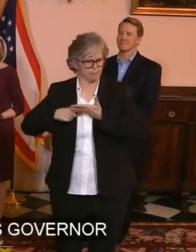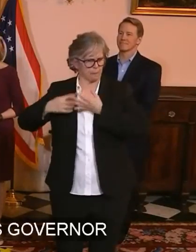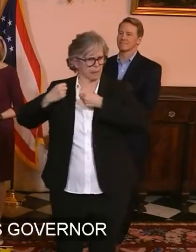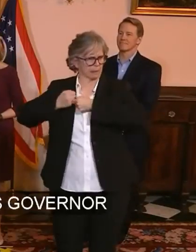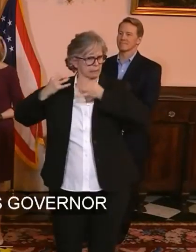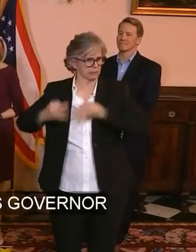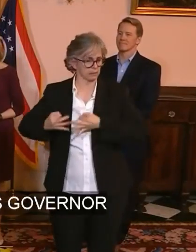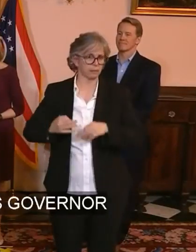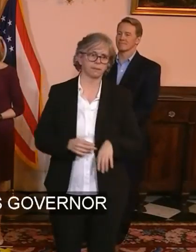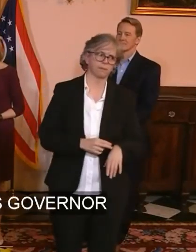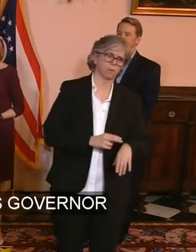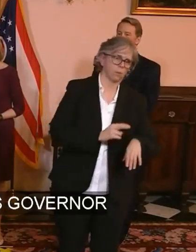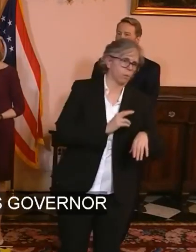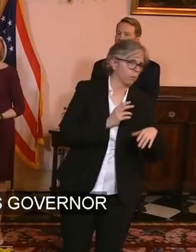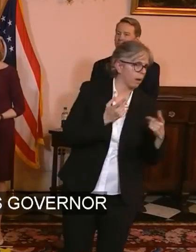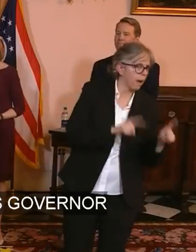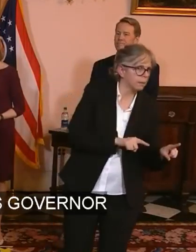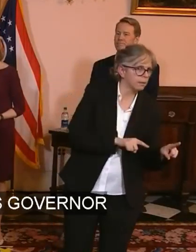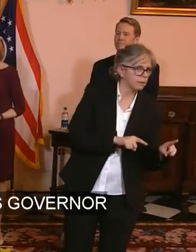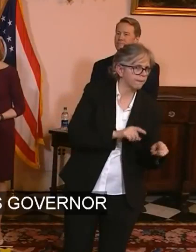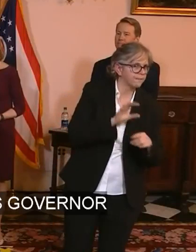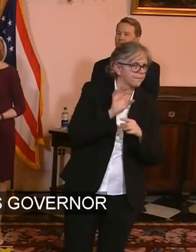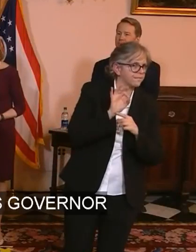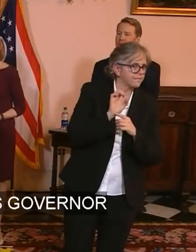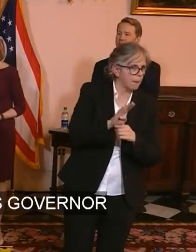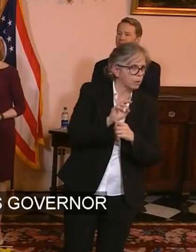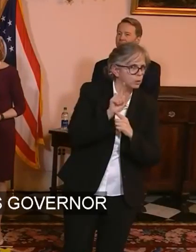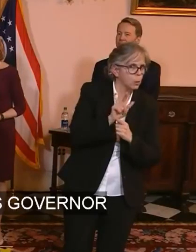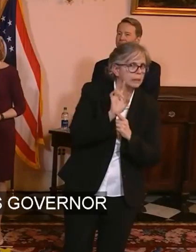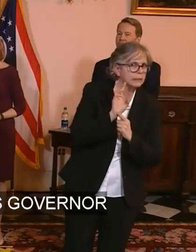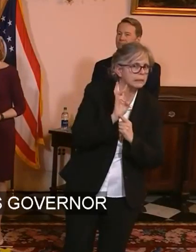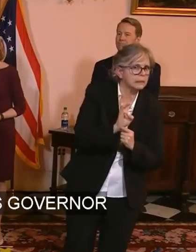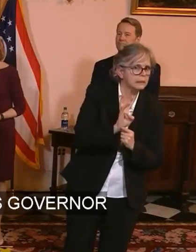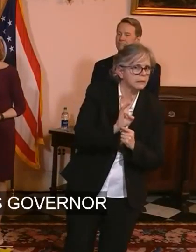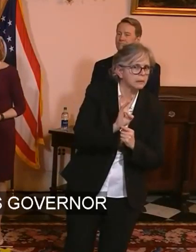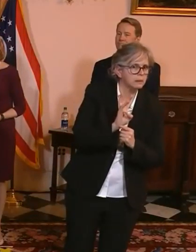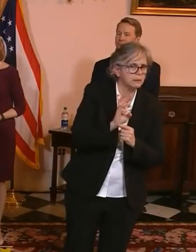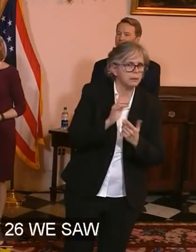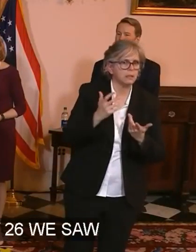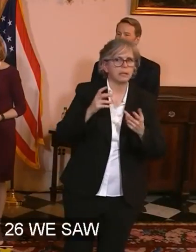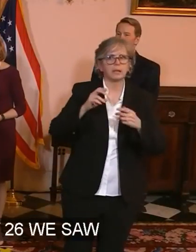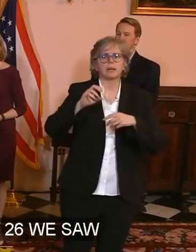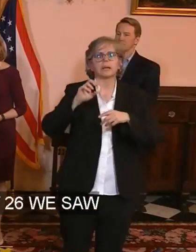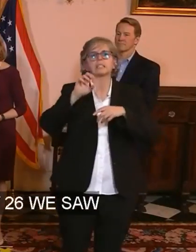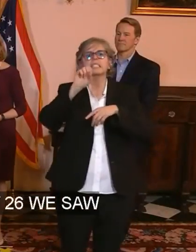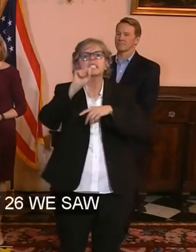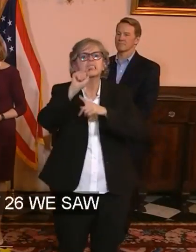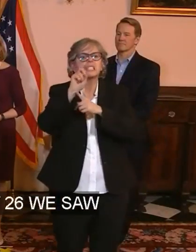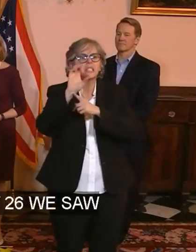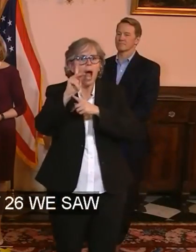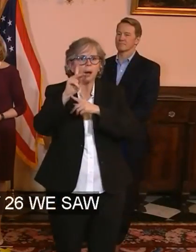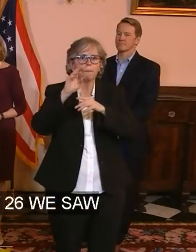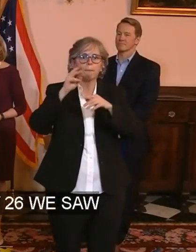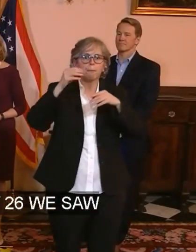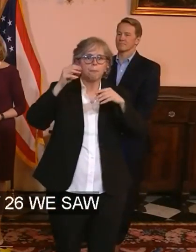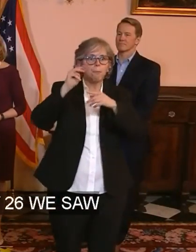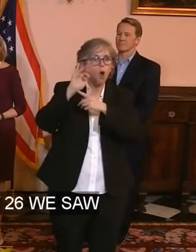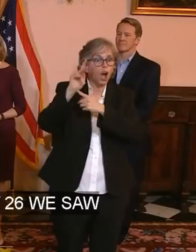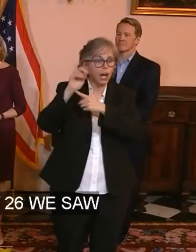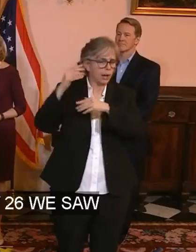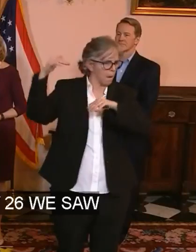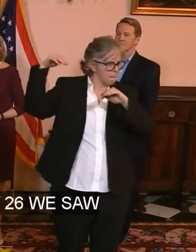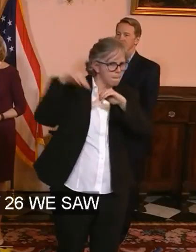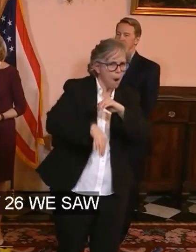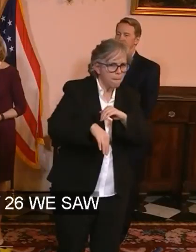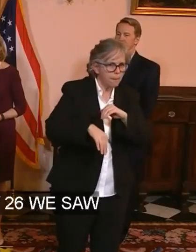saw the first market crash. And on February 27th, the governor and I did a press conference really beginning to help